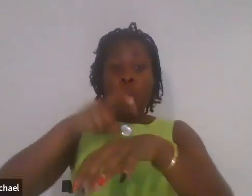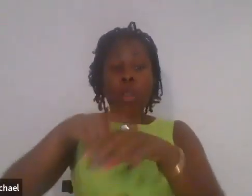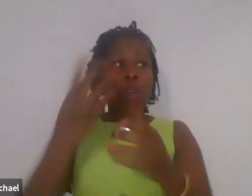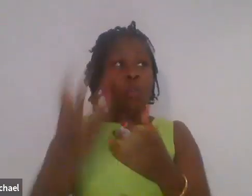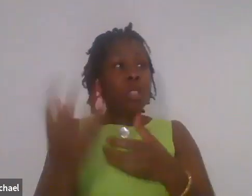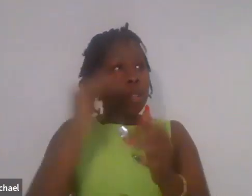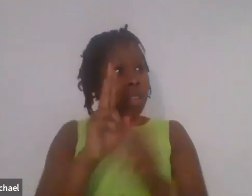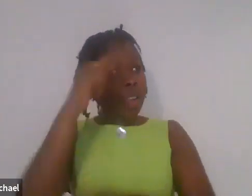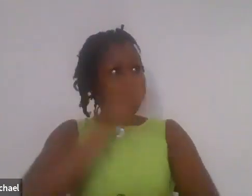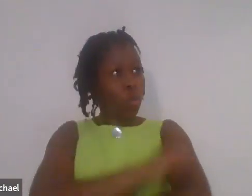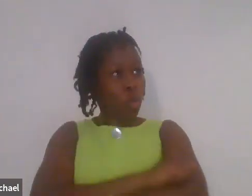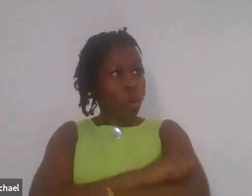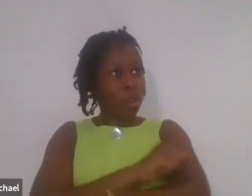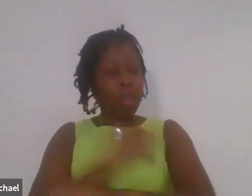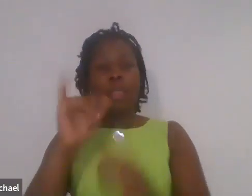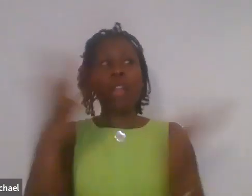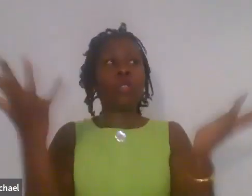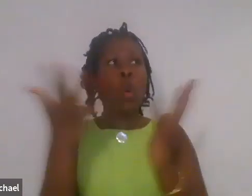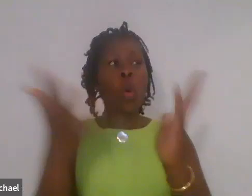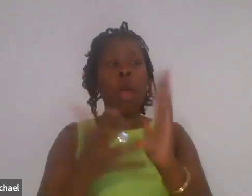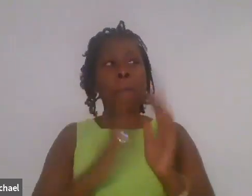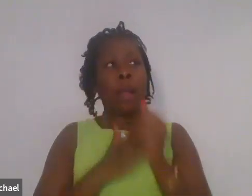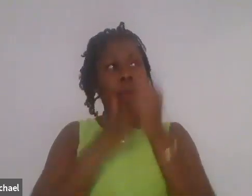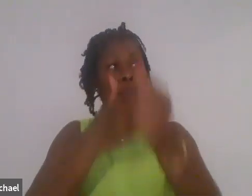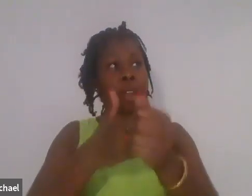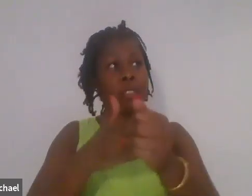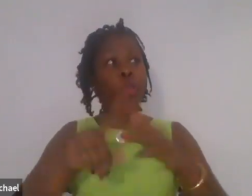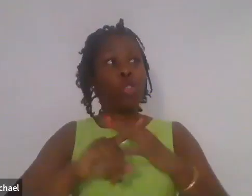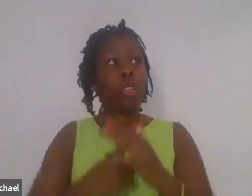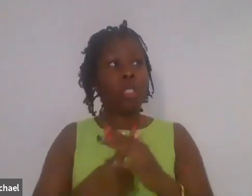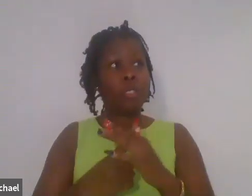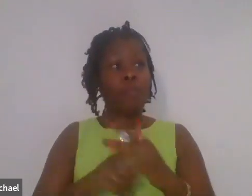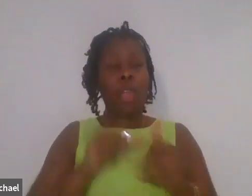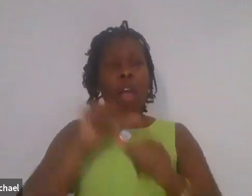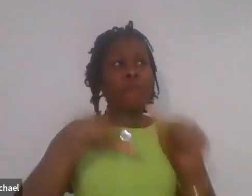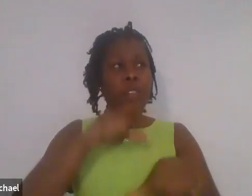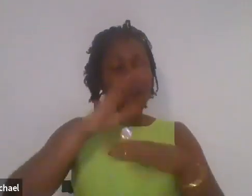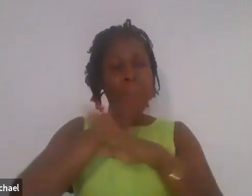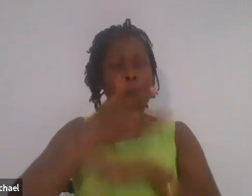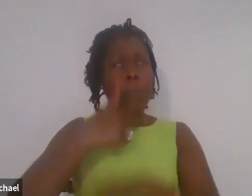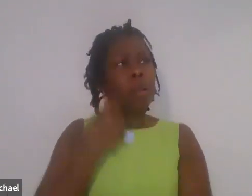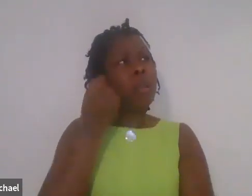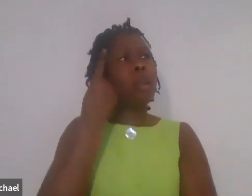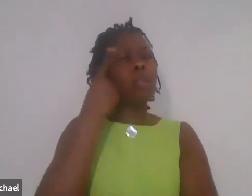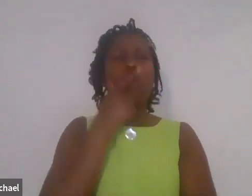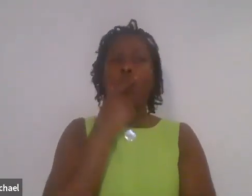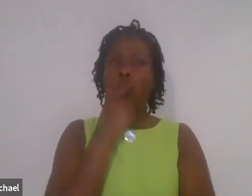Deaf. When I was in the high school, that's where my leadership career started.